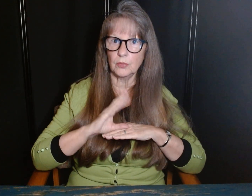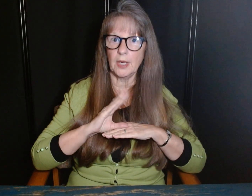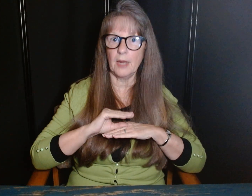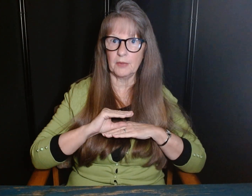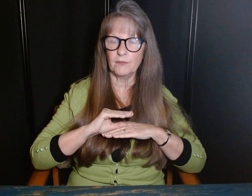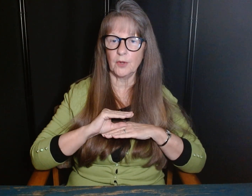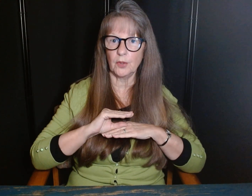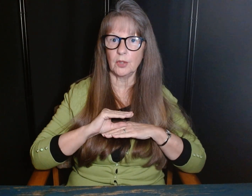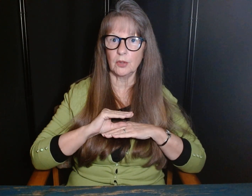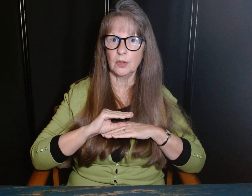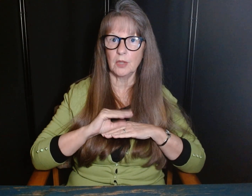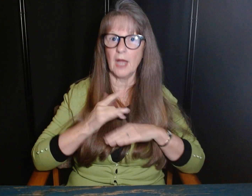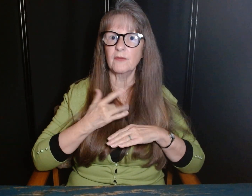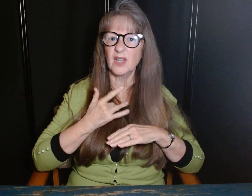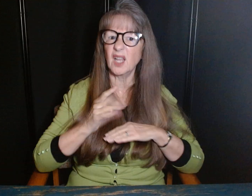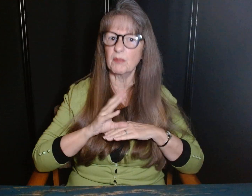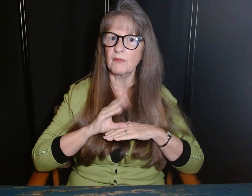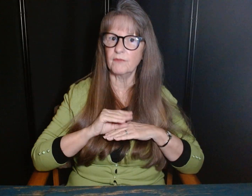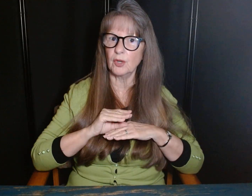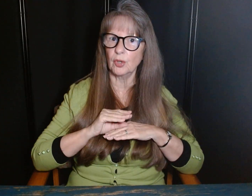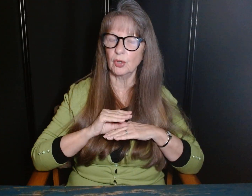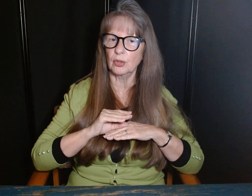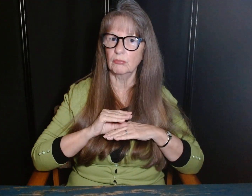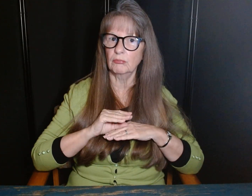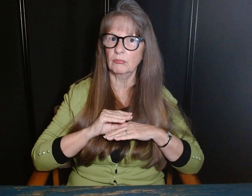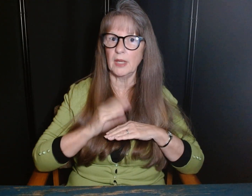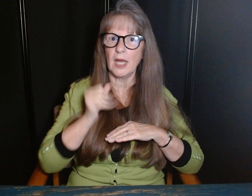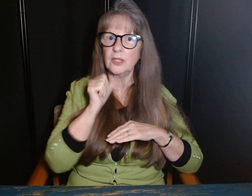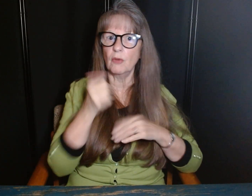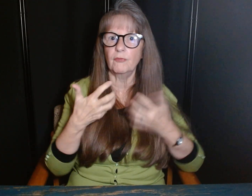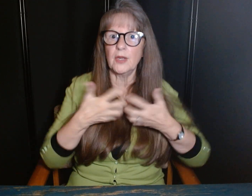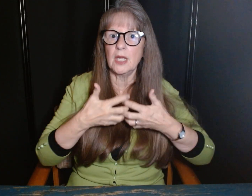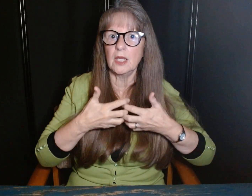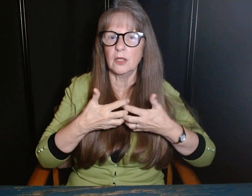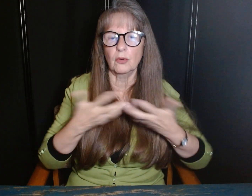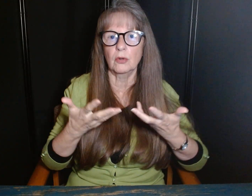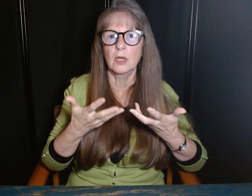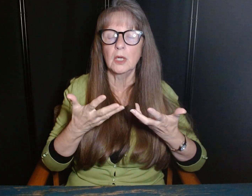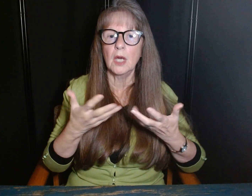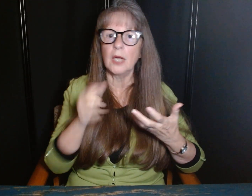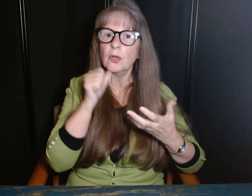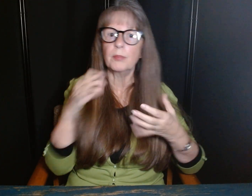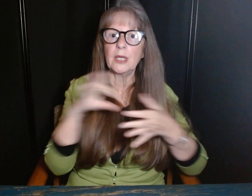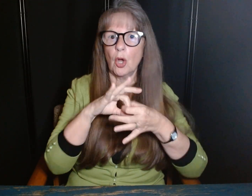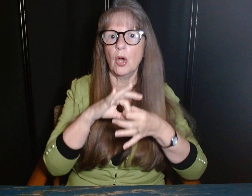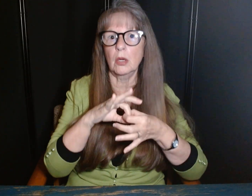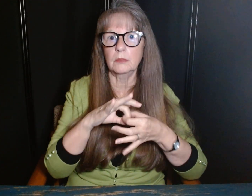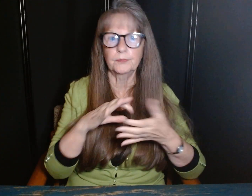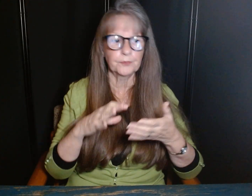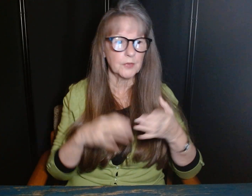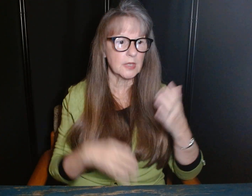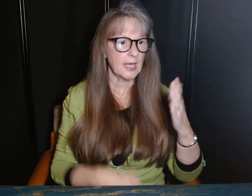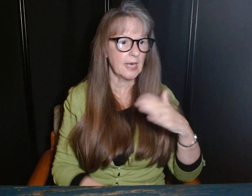I'm inferior. I feel like I'm inferior, like I don't fit in or I don't belong, that kind of